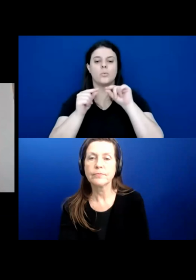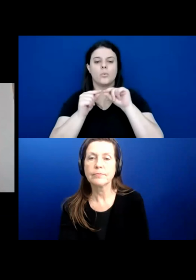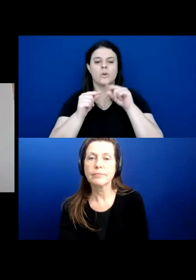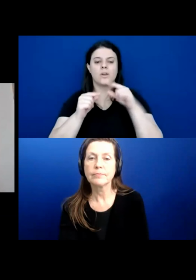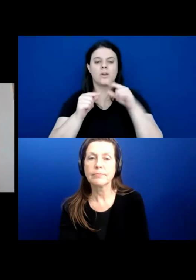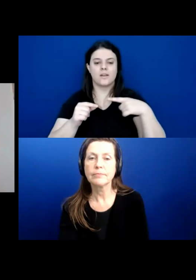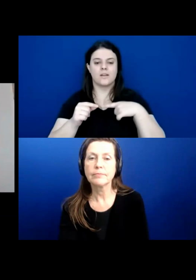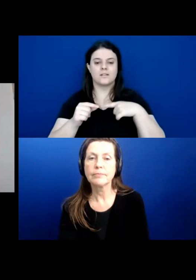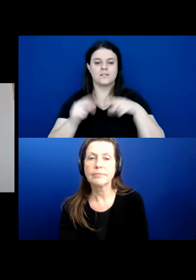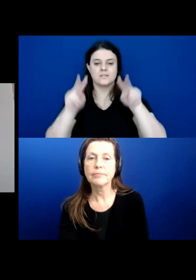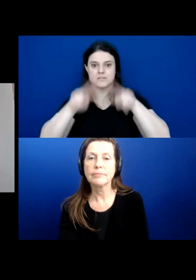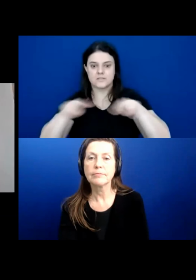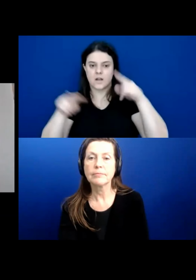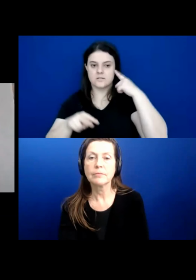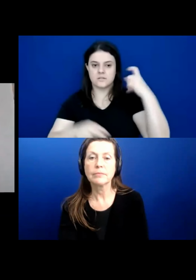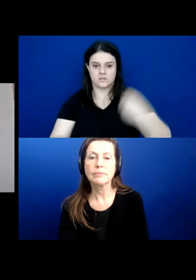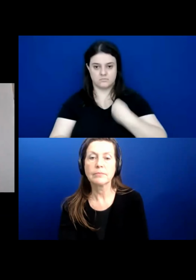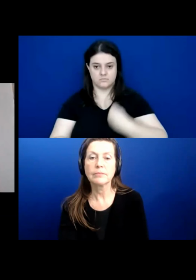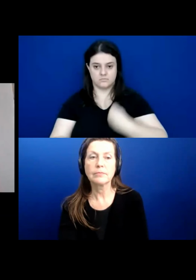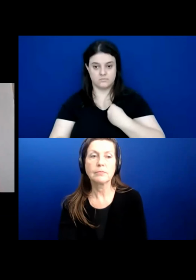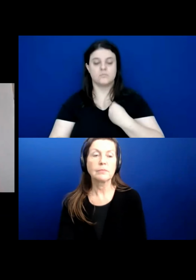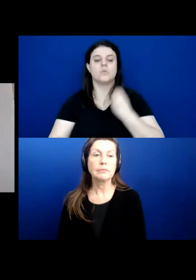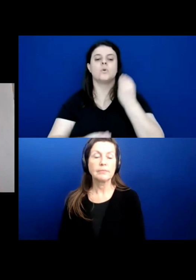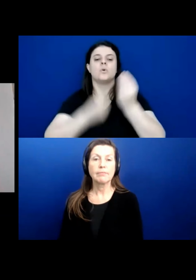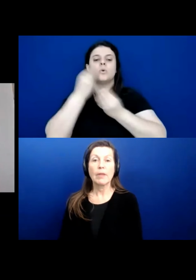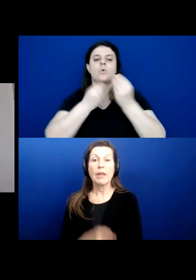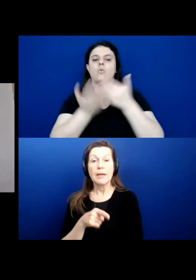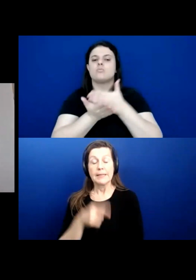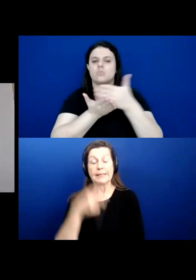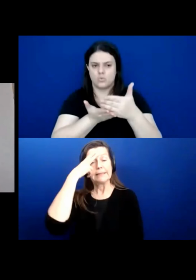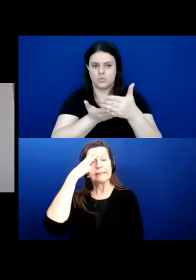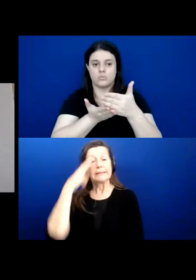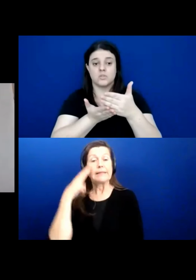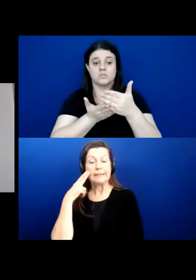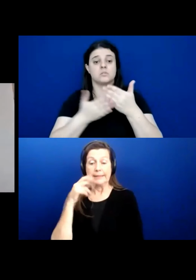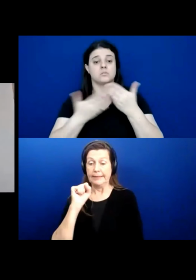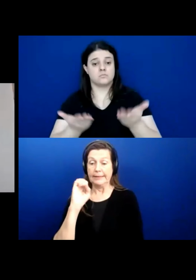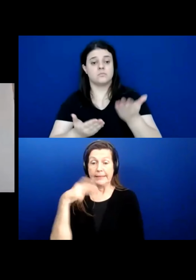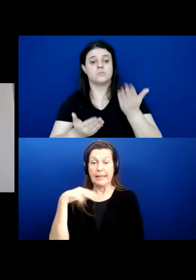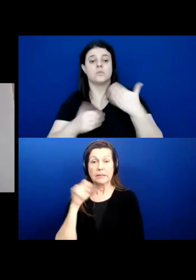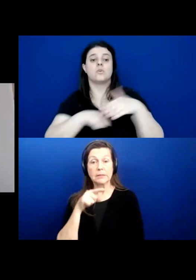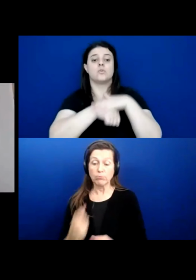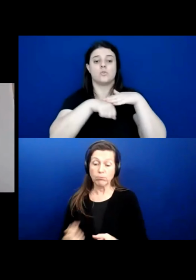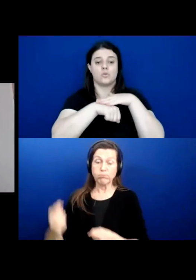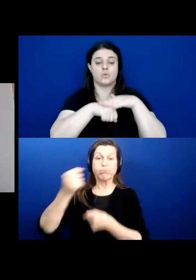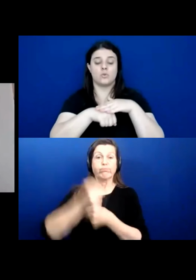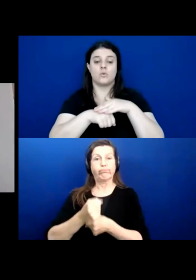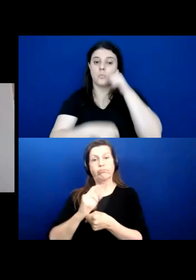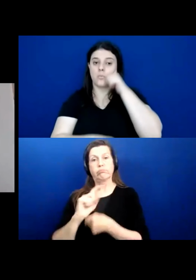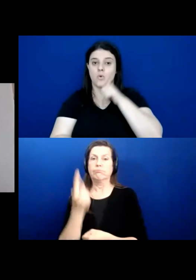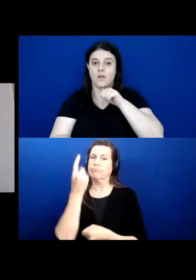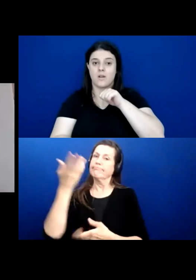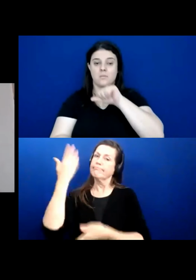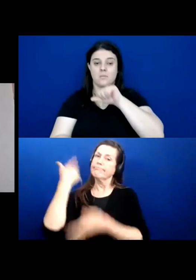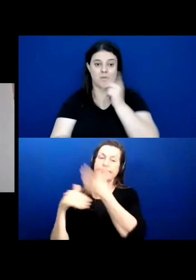life. So how sense began? Sense began with a conversation between two mothers,